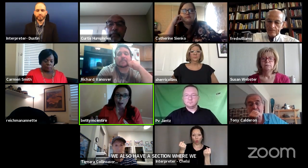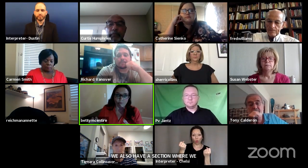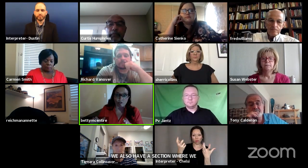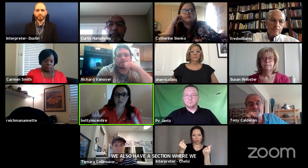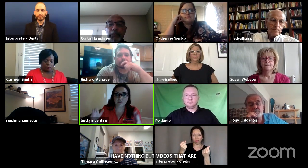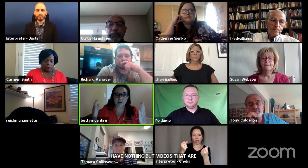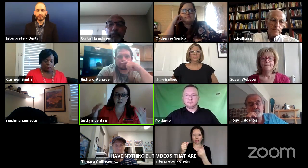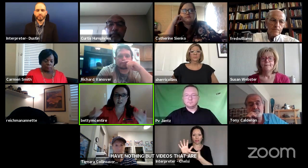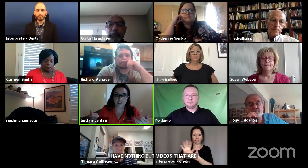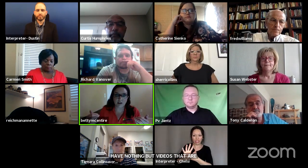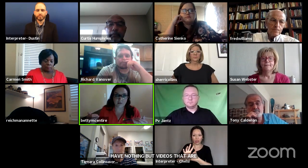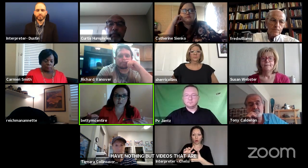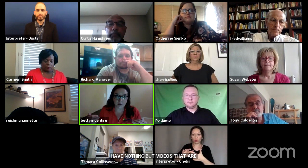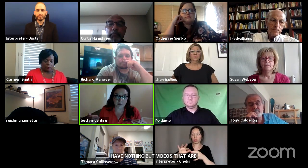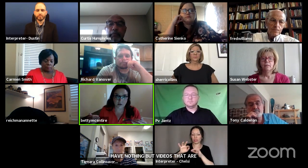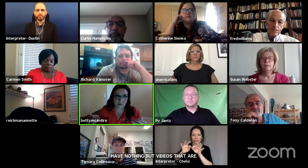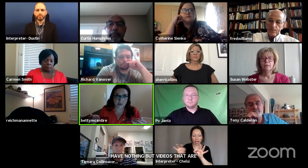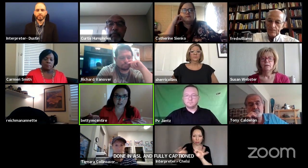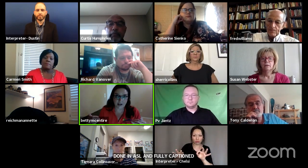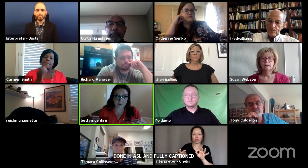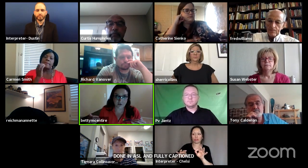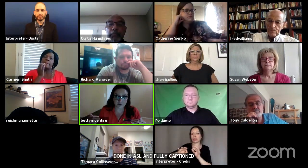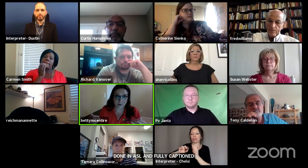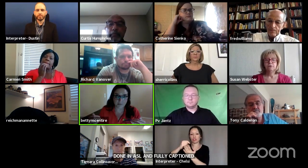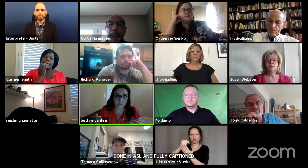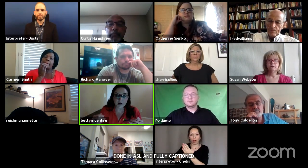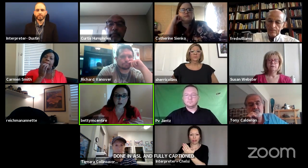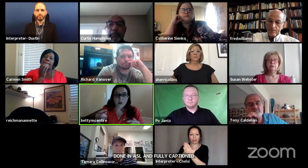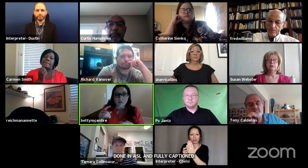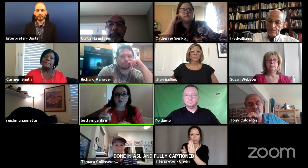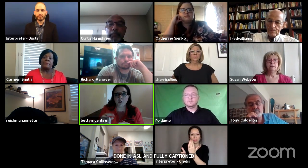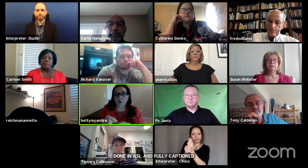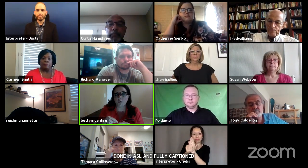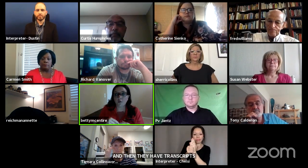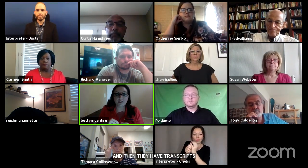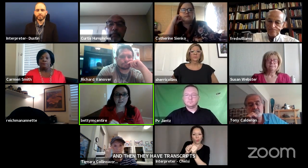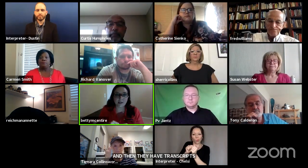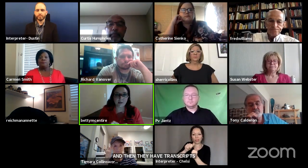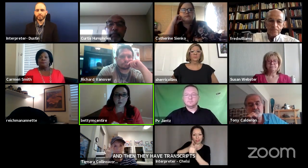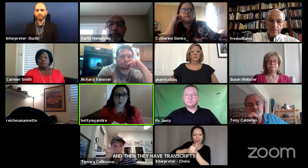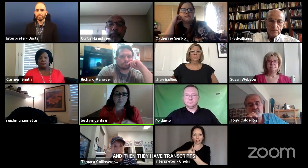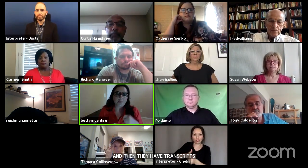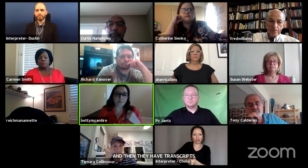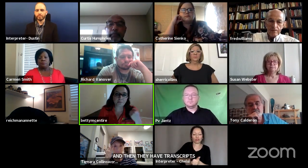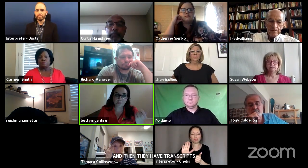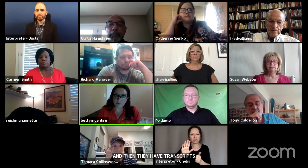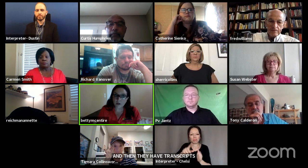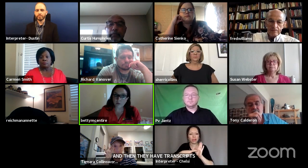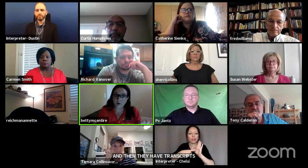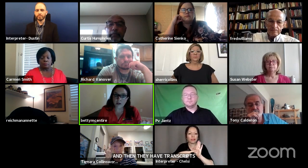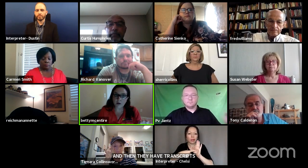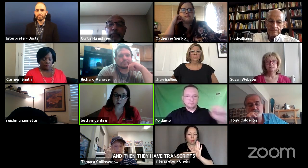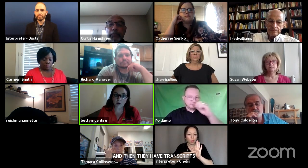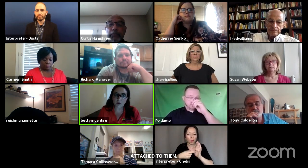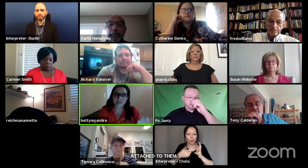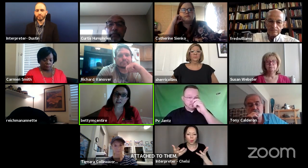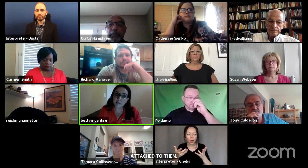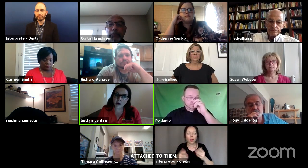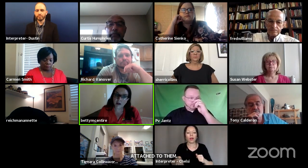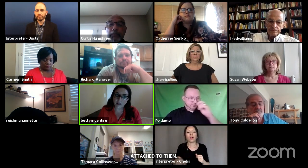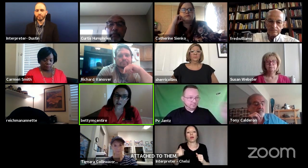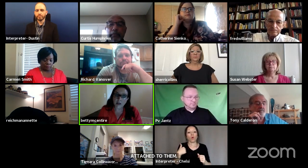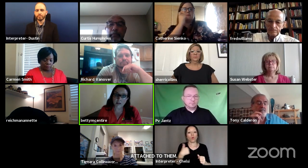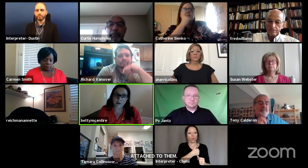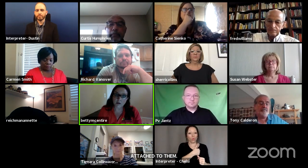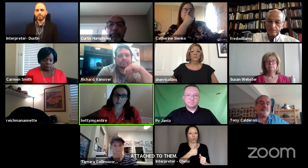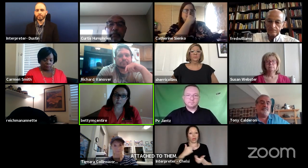fully captioned, and then they have transcripts attached to them. So for example, we work with